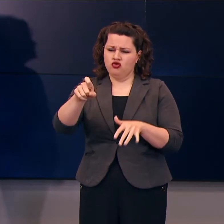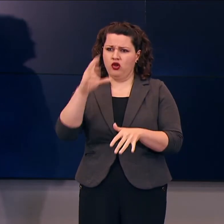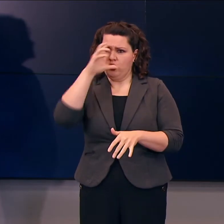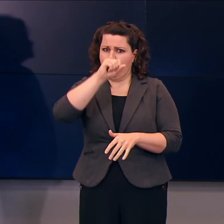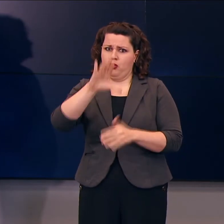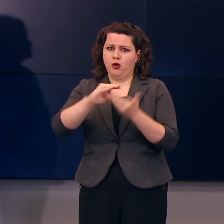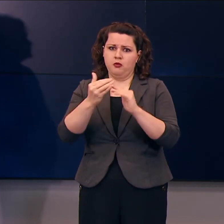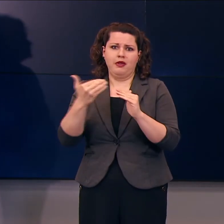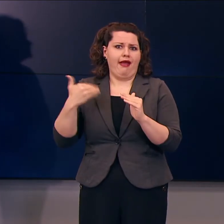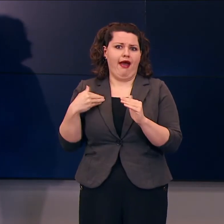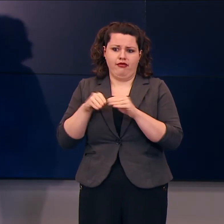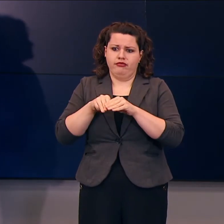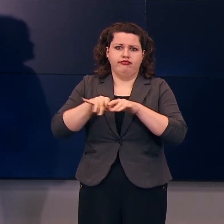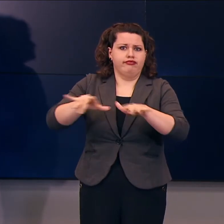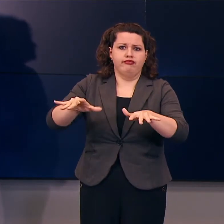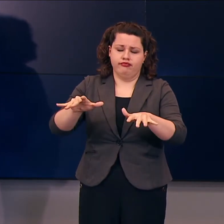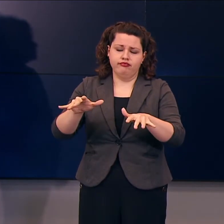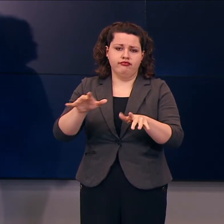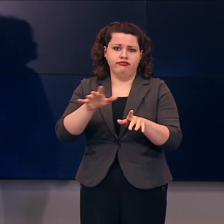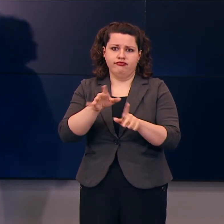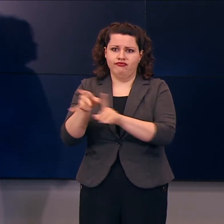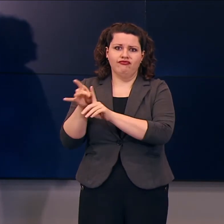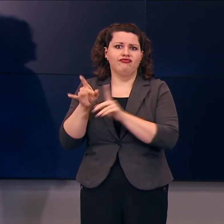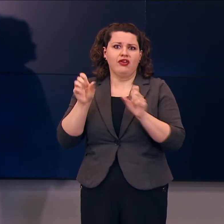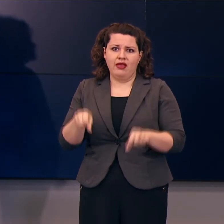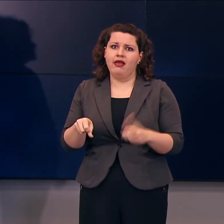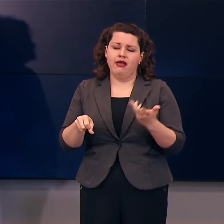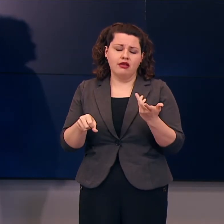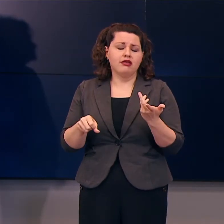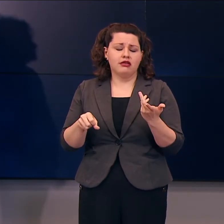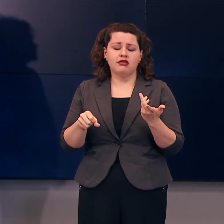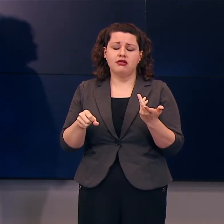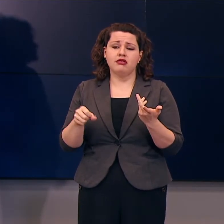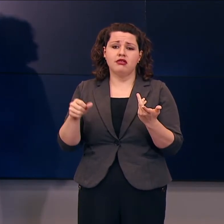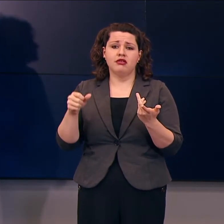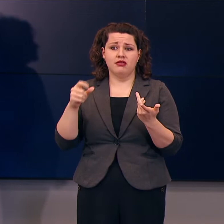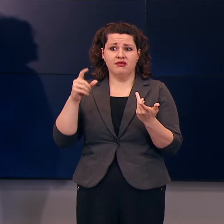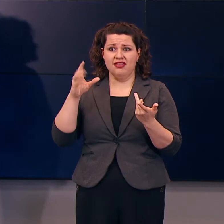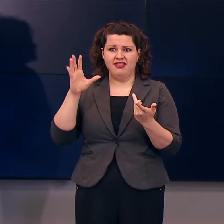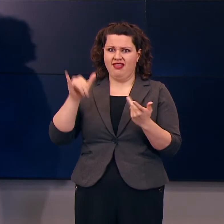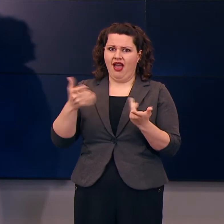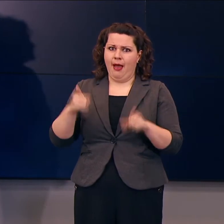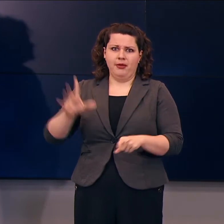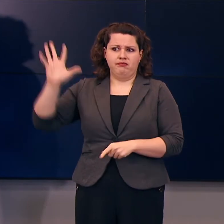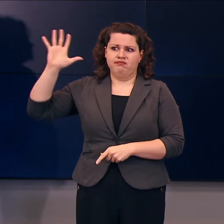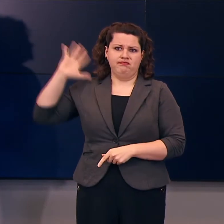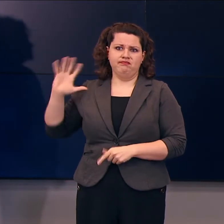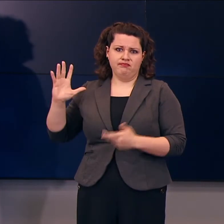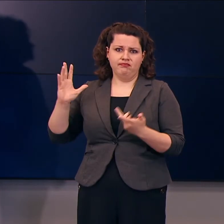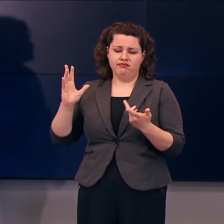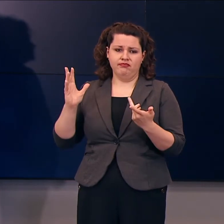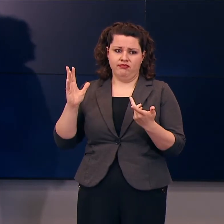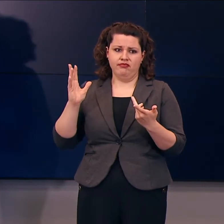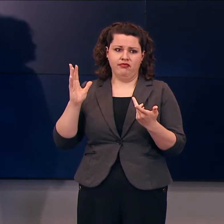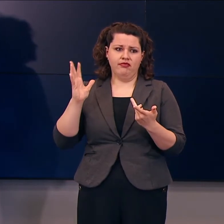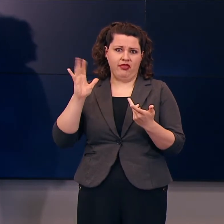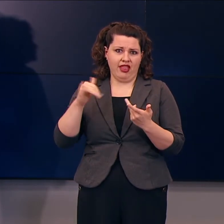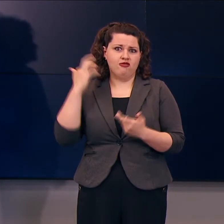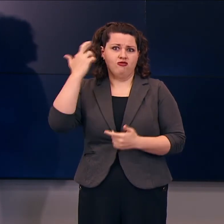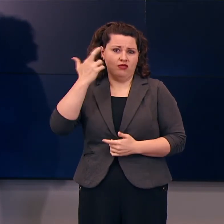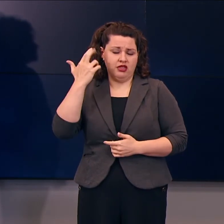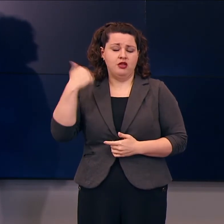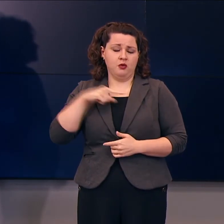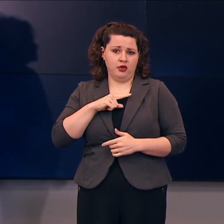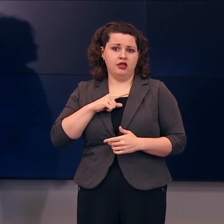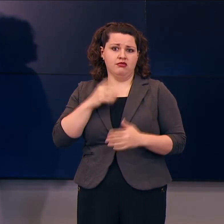in your community no matter where you live, because we crossed that level a long, long time ago. And that's actually some of the reasons that we